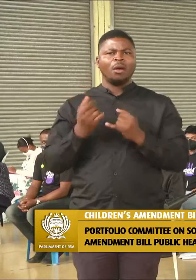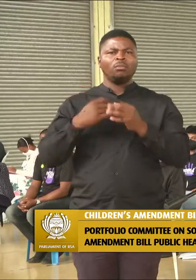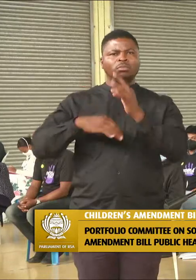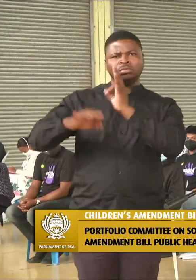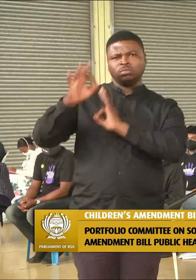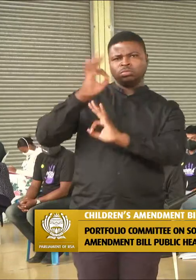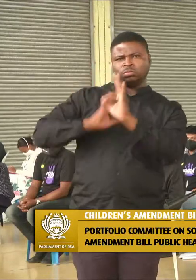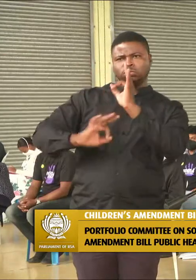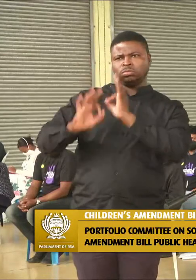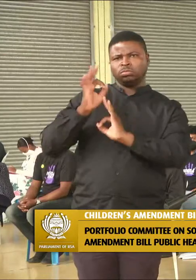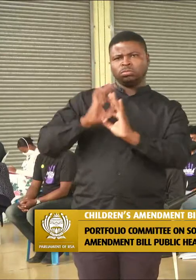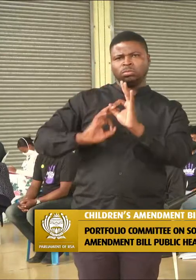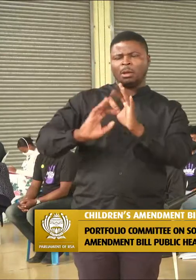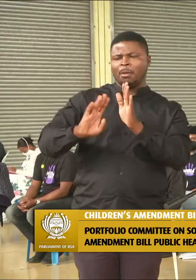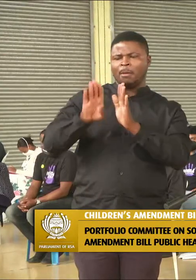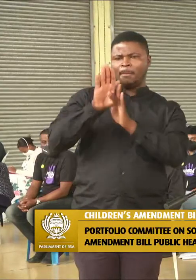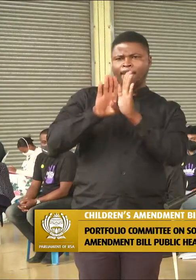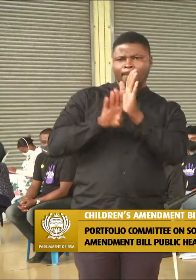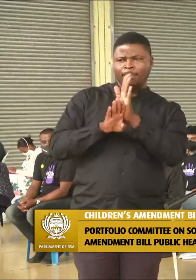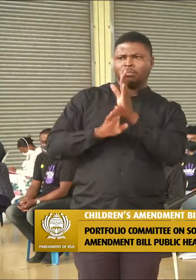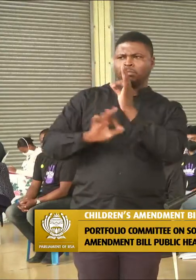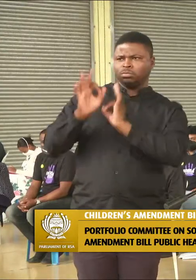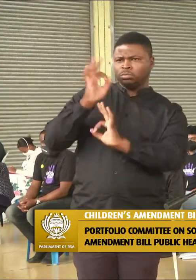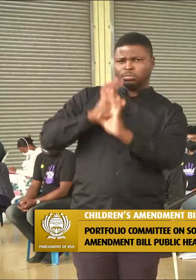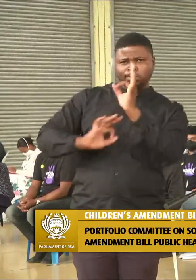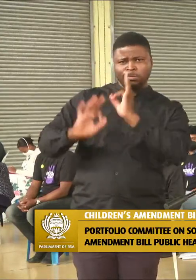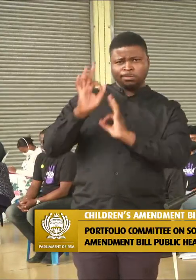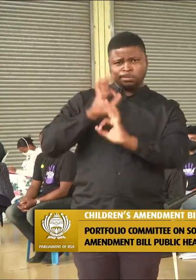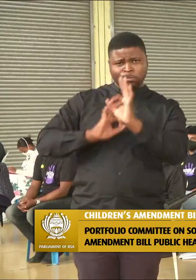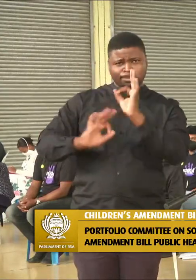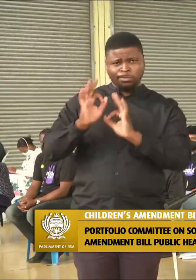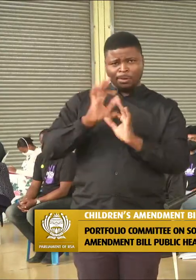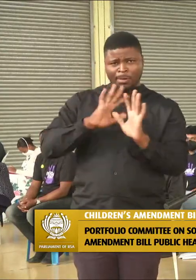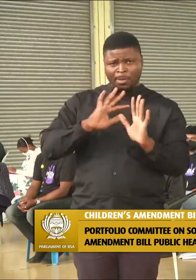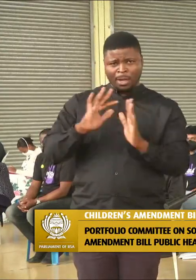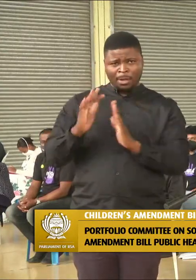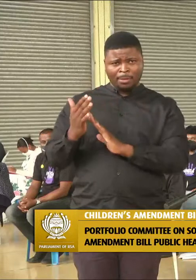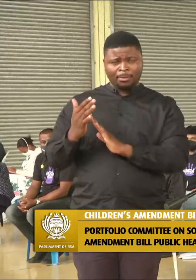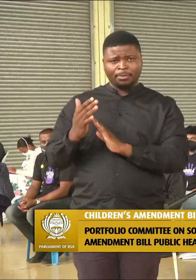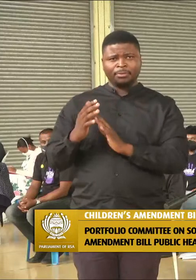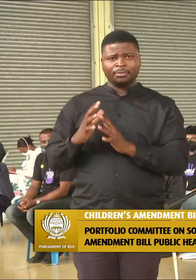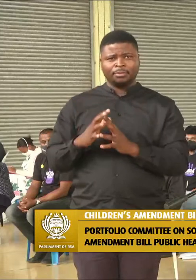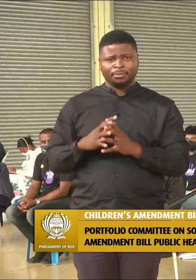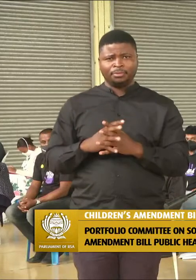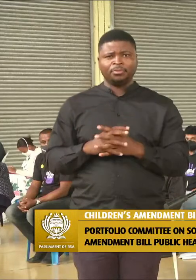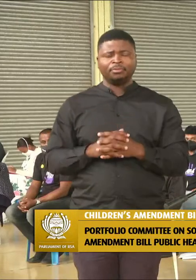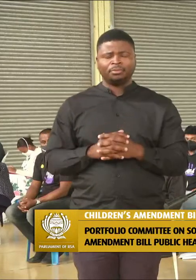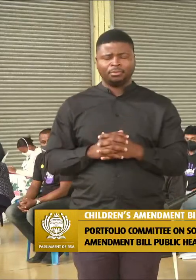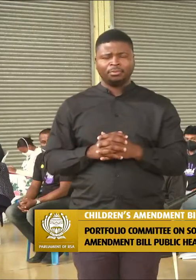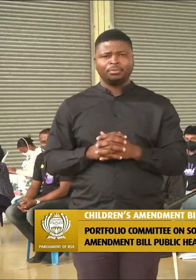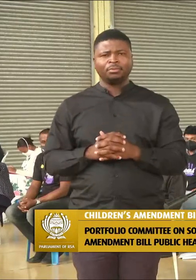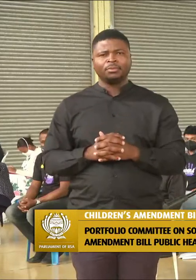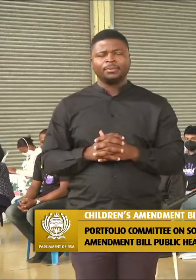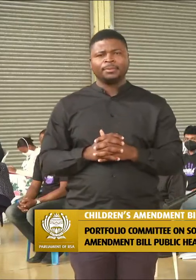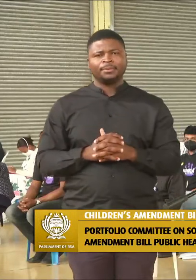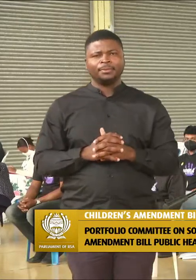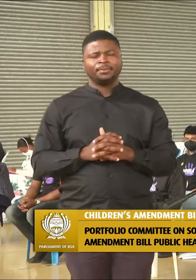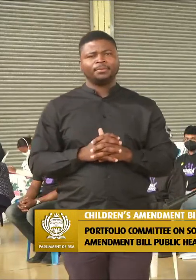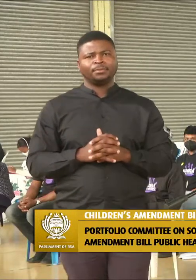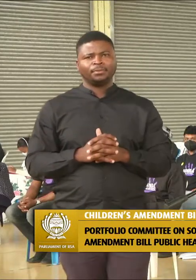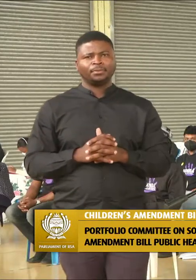umhlangano wethu lesinawo njengamanje. During the chairperson's